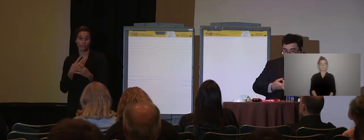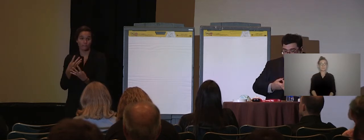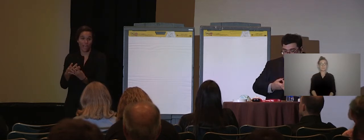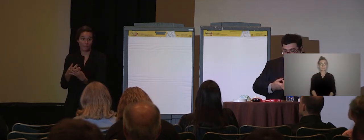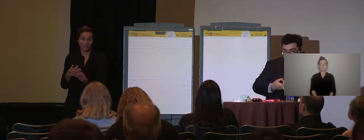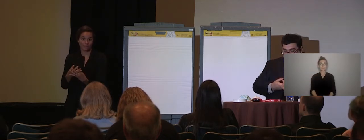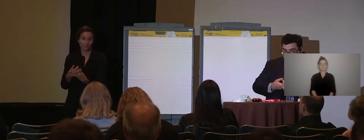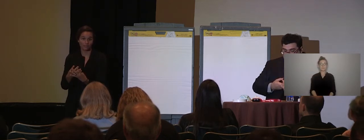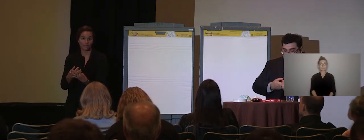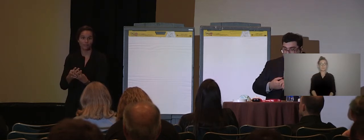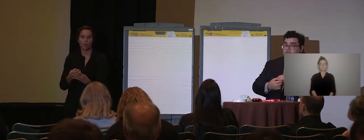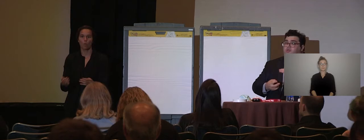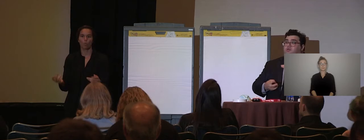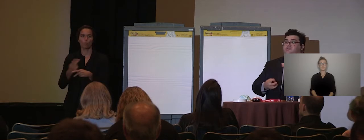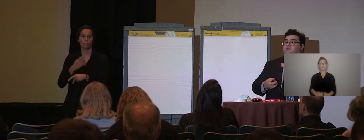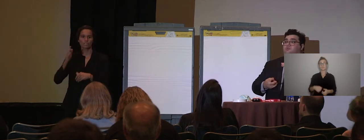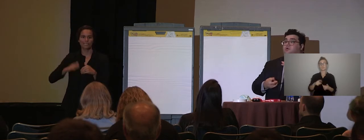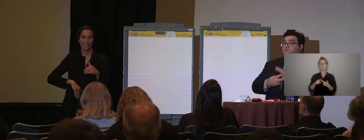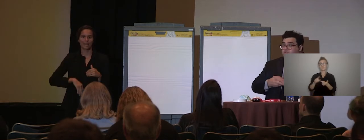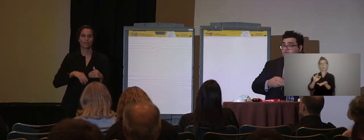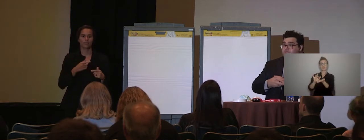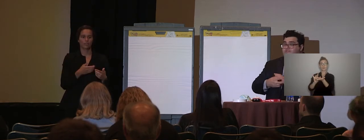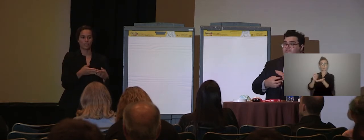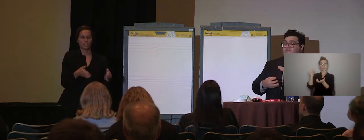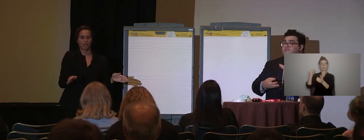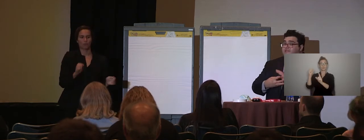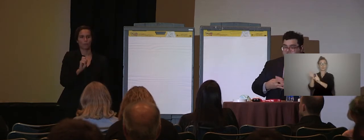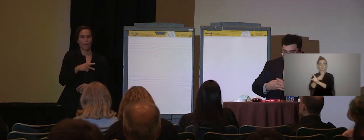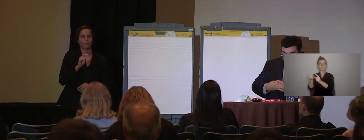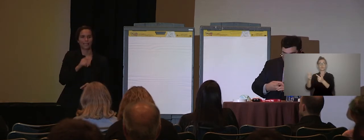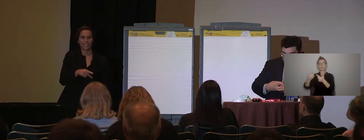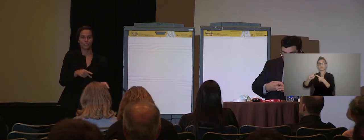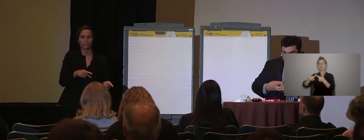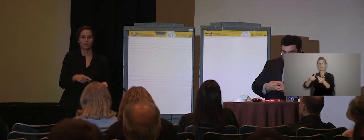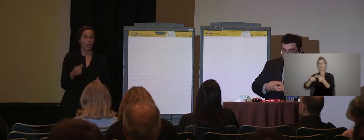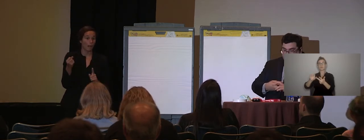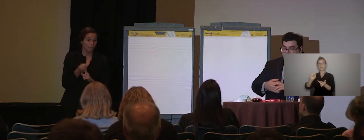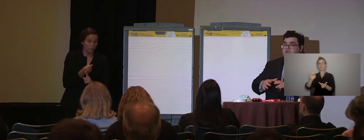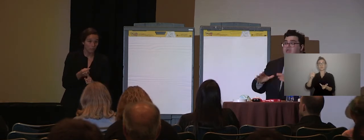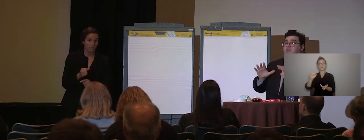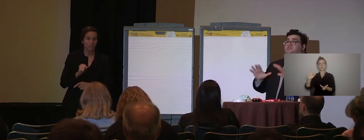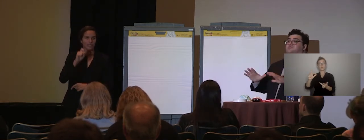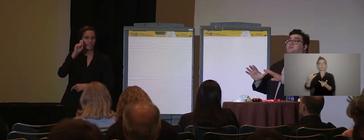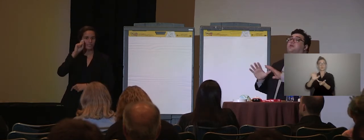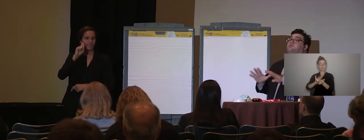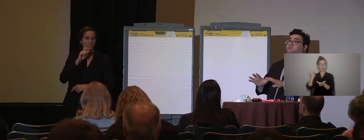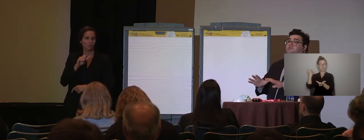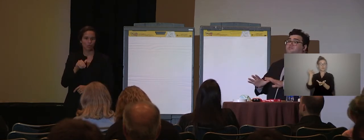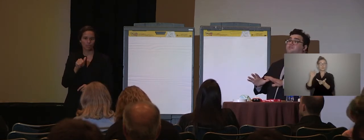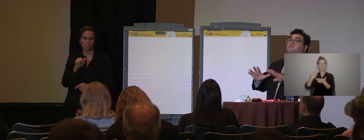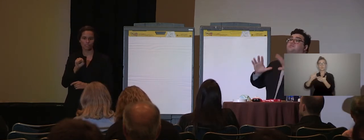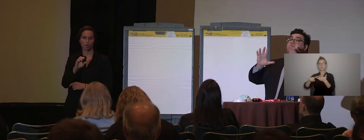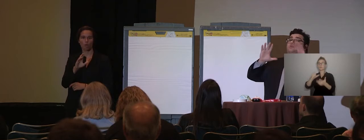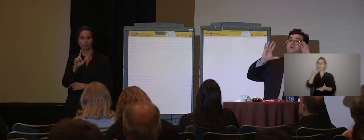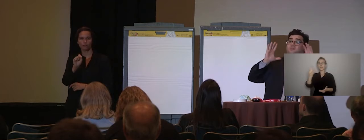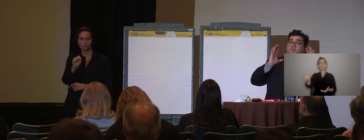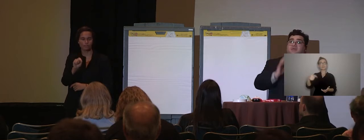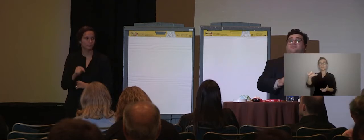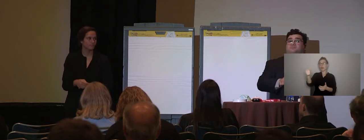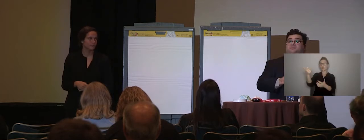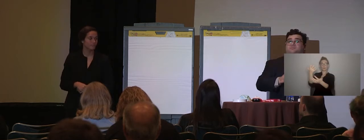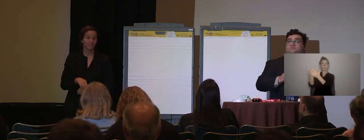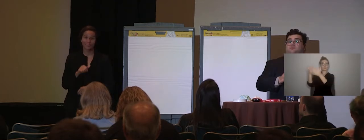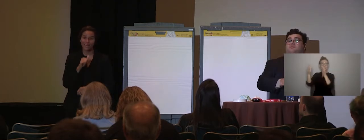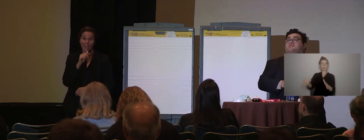population. Also abuse, sexual assault, and not just by other prisoners,